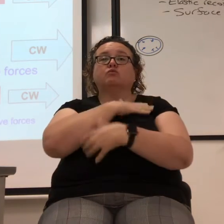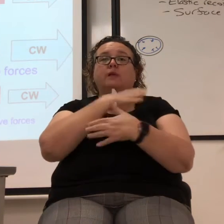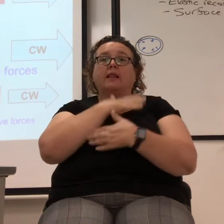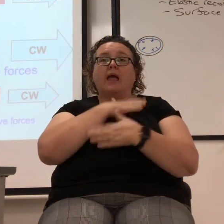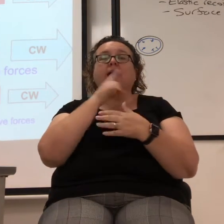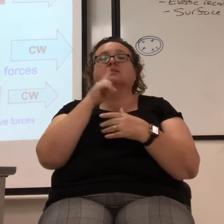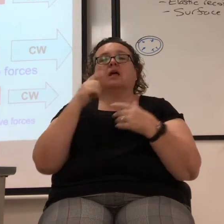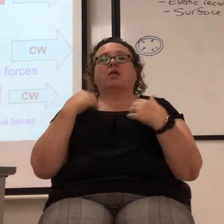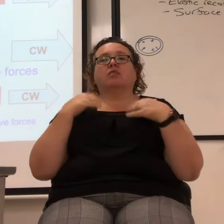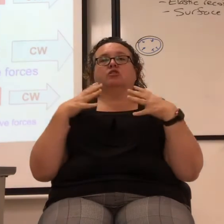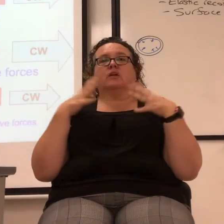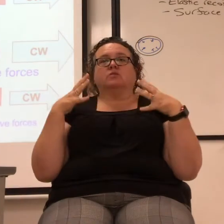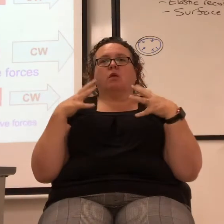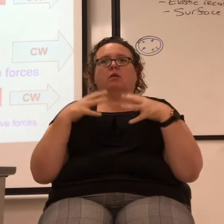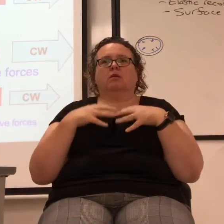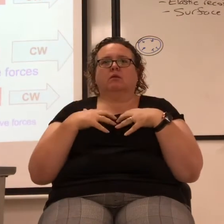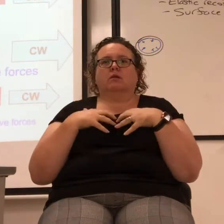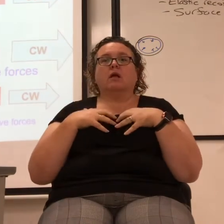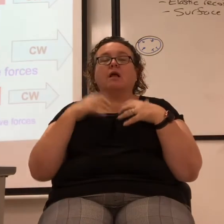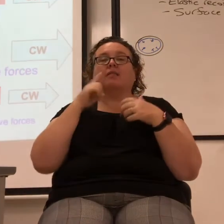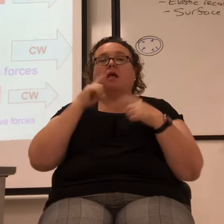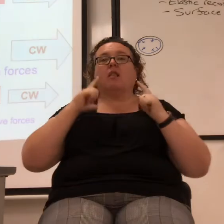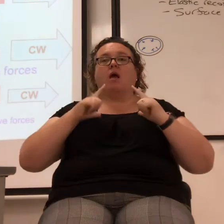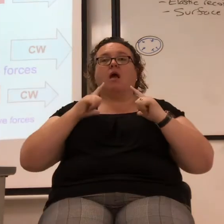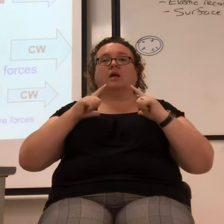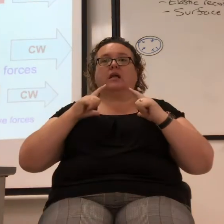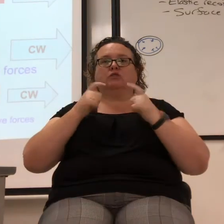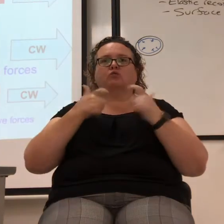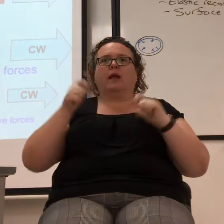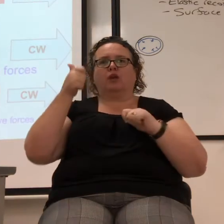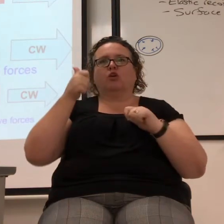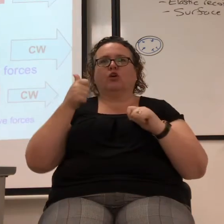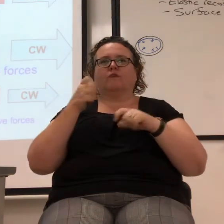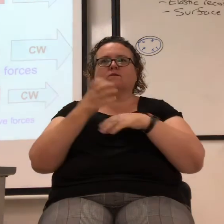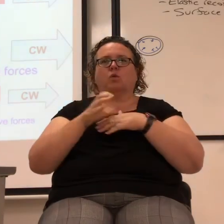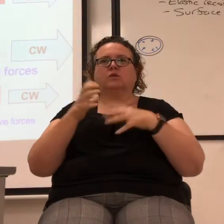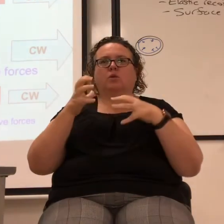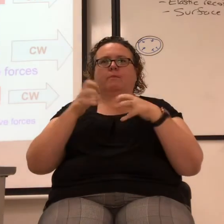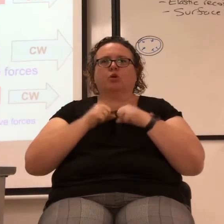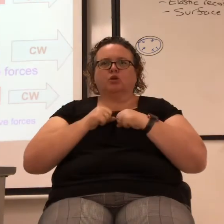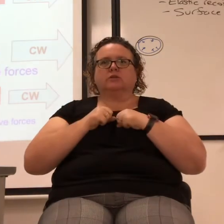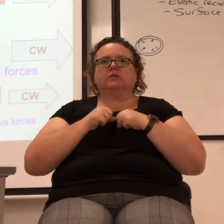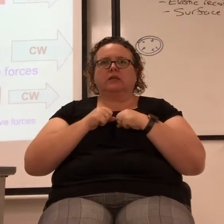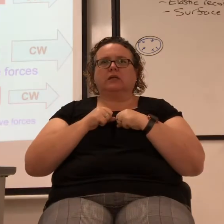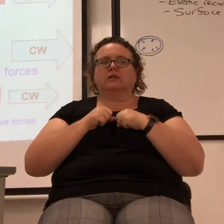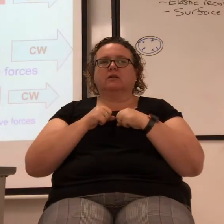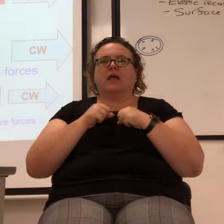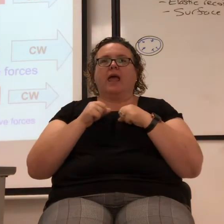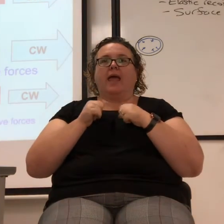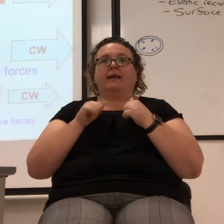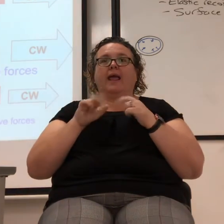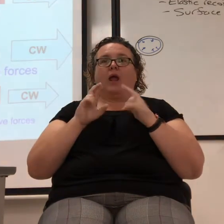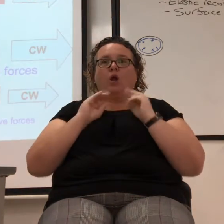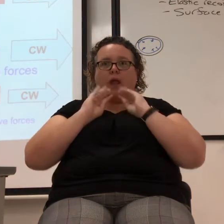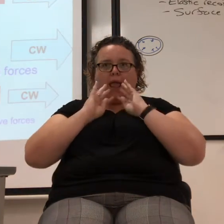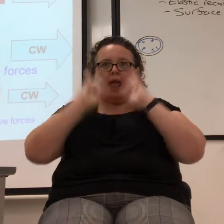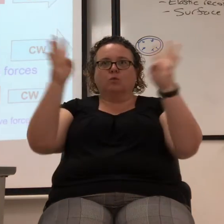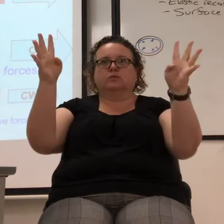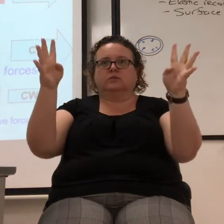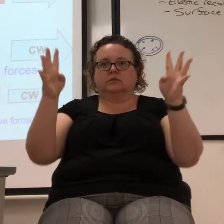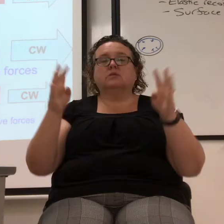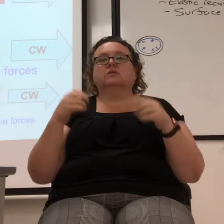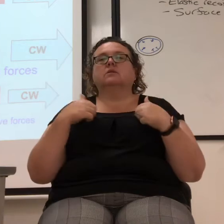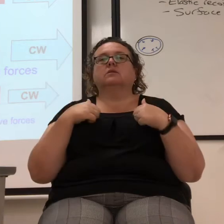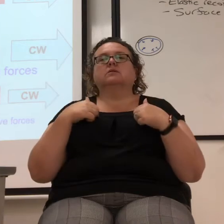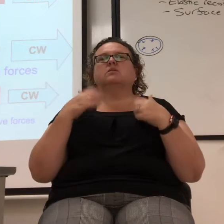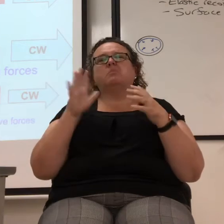wall forces are greater. Everything gets pulled in and air is pushed out. That's the basic idea. So